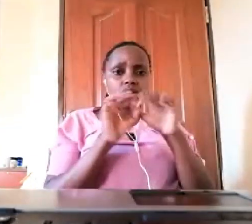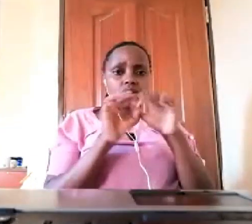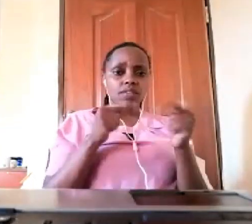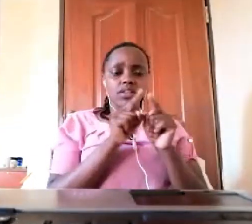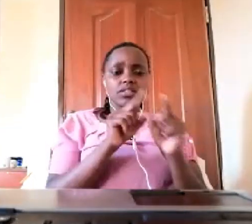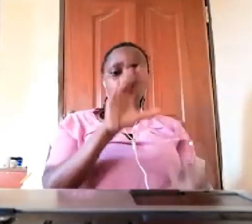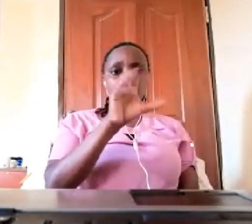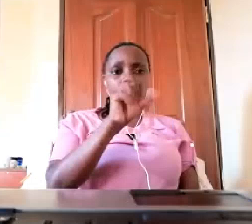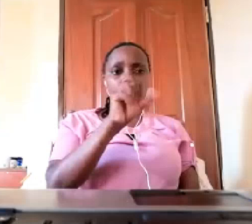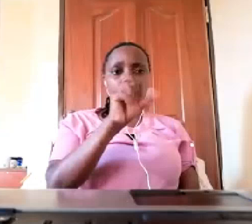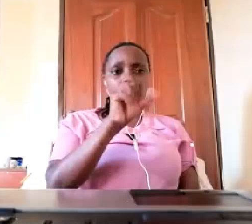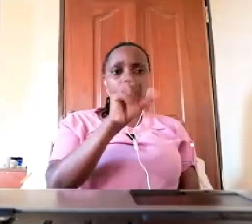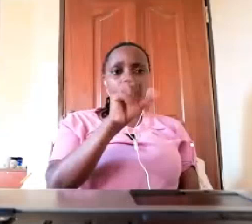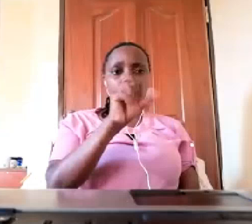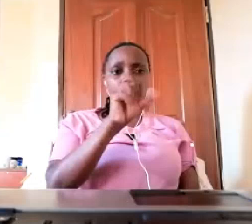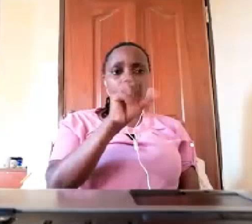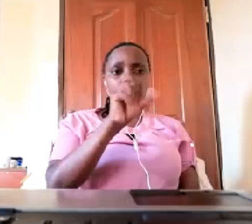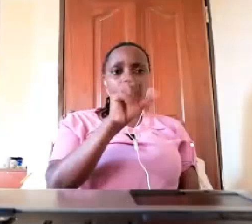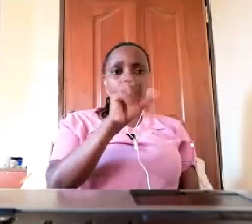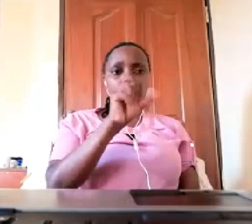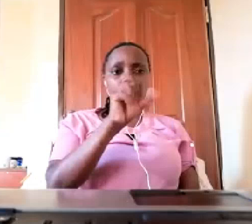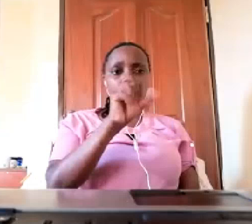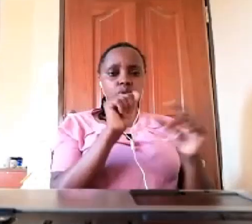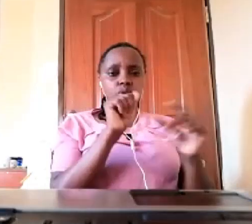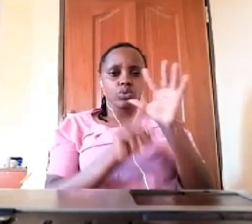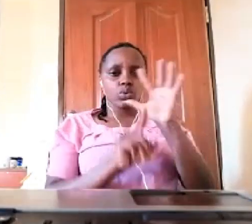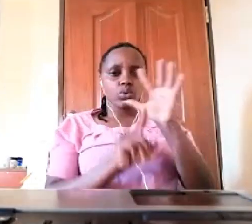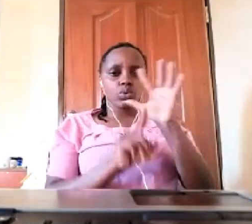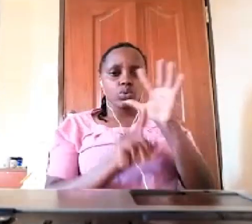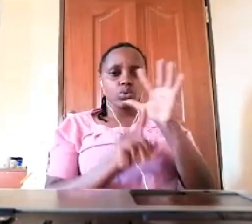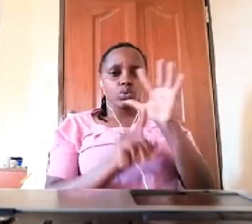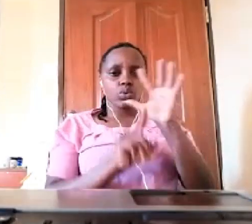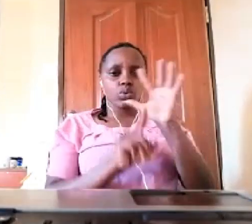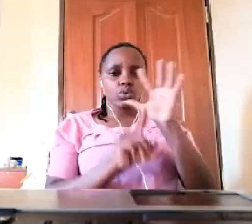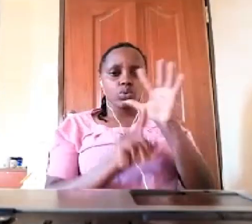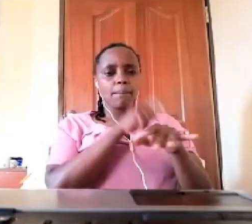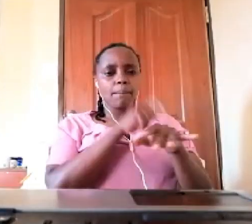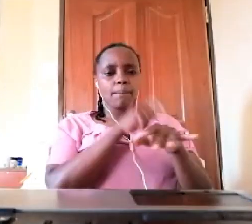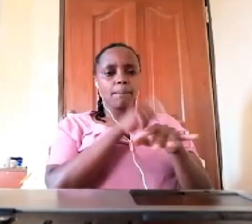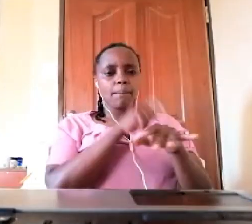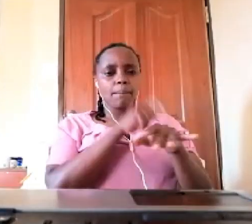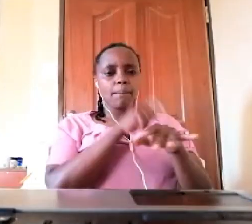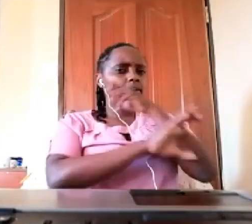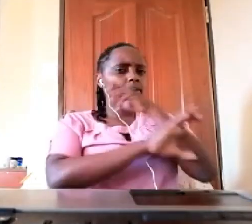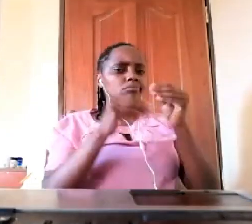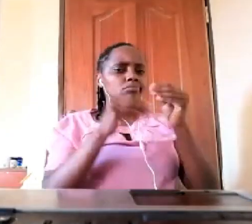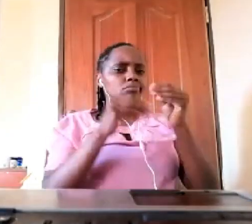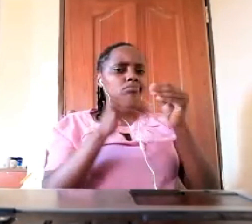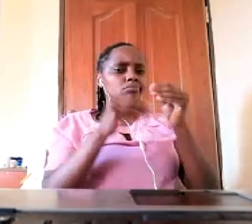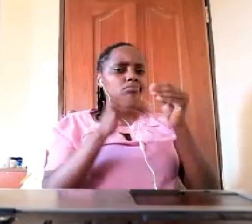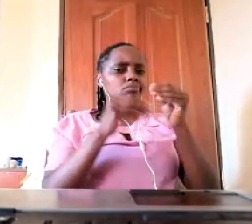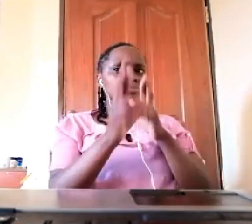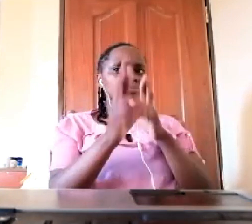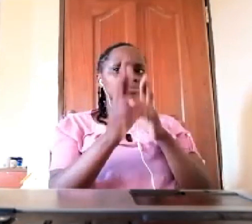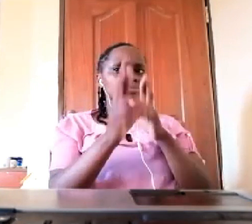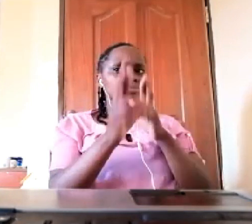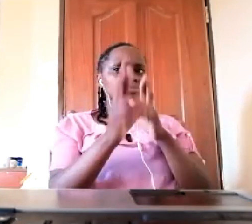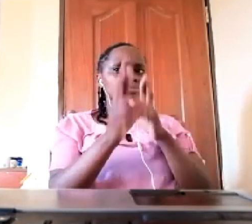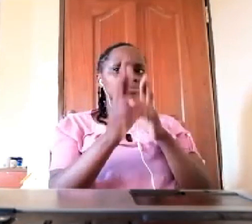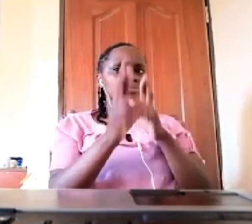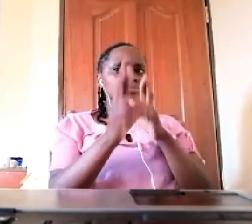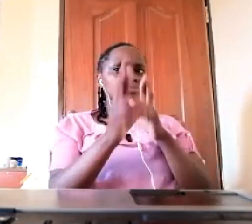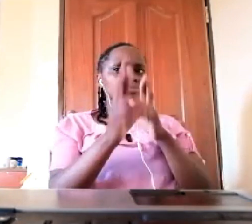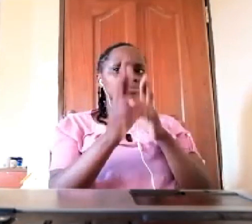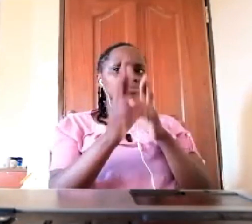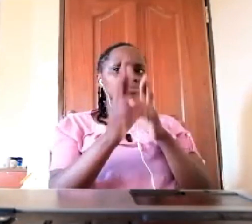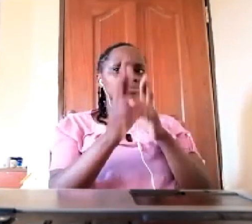as CSOs. So first of all, there was an issue that was raised that sometimes countries submit 2 reports.